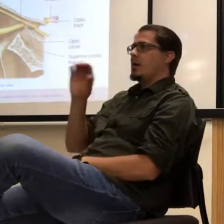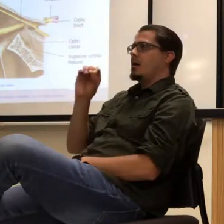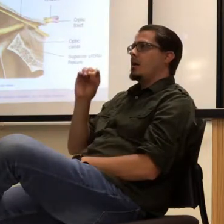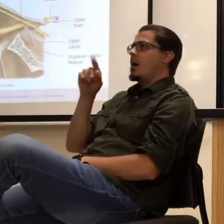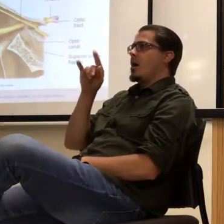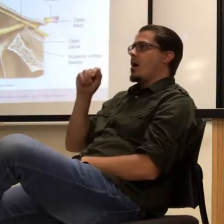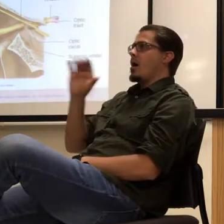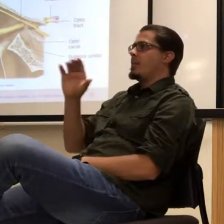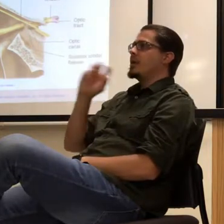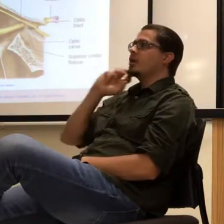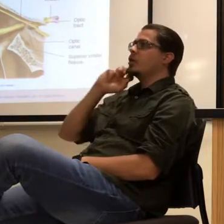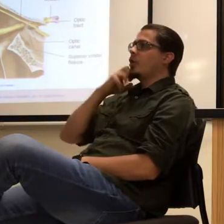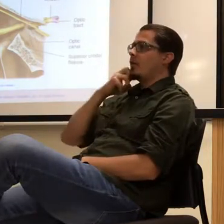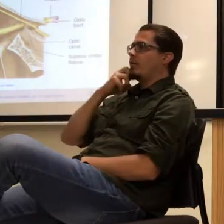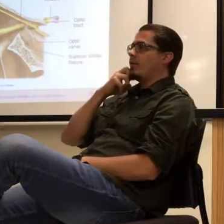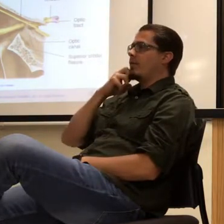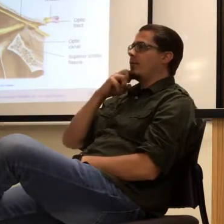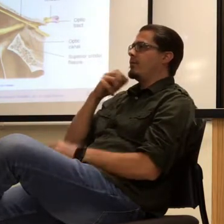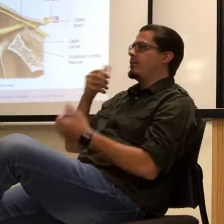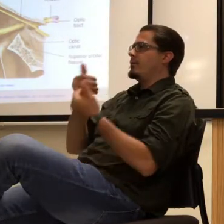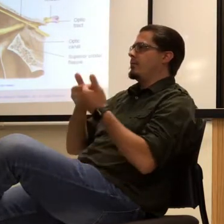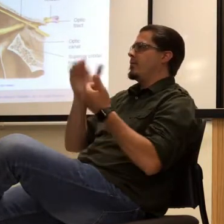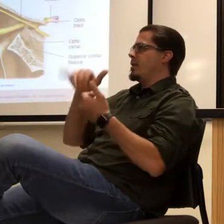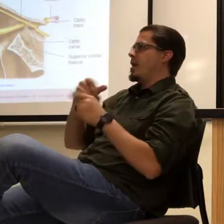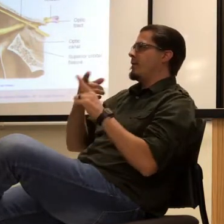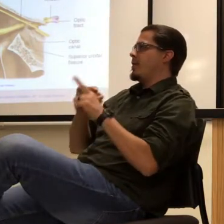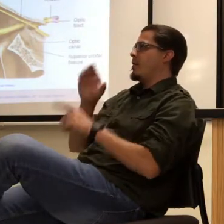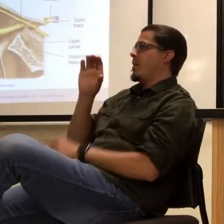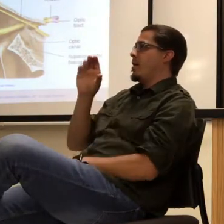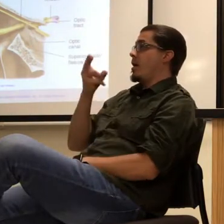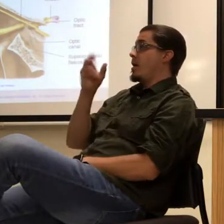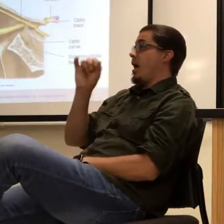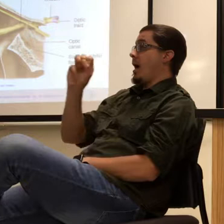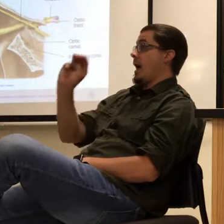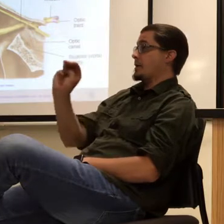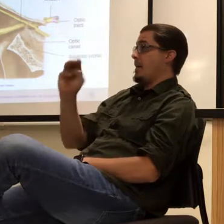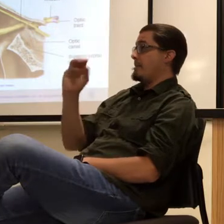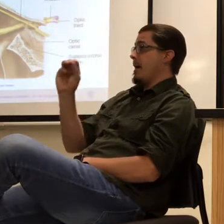nerve, distinguish that from the chiasm in the tract.